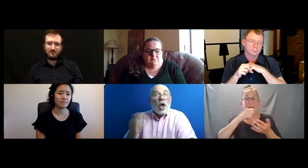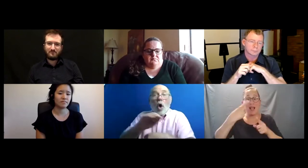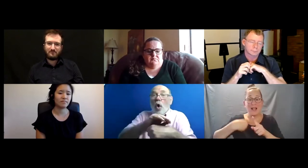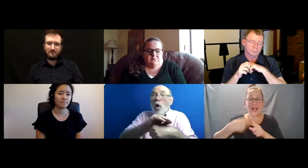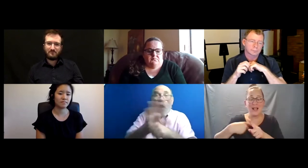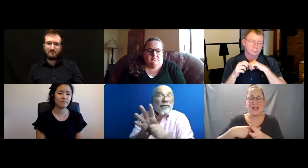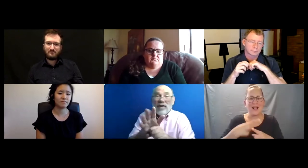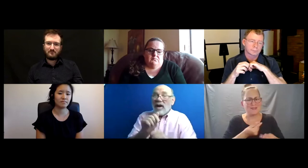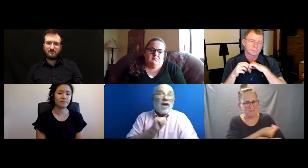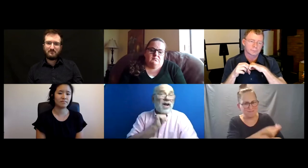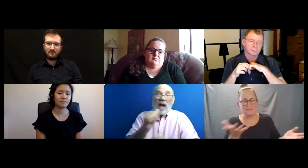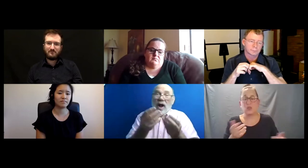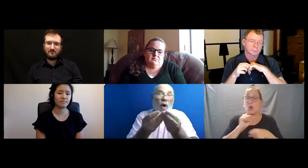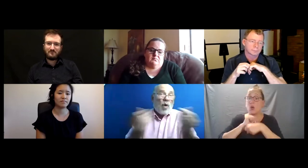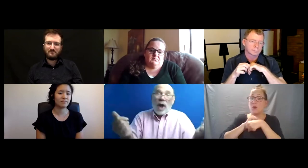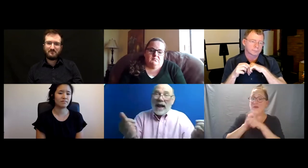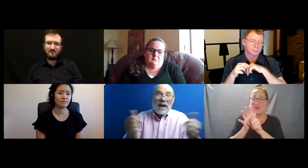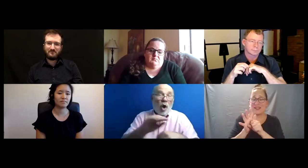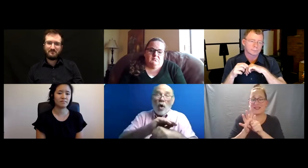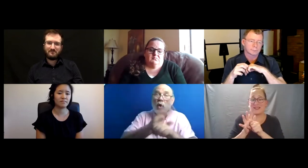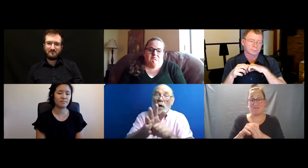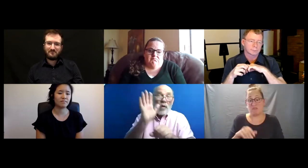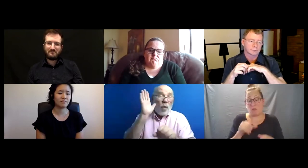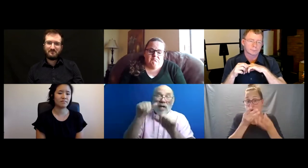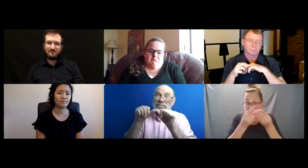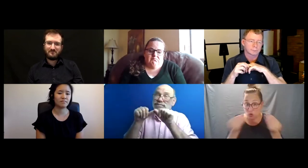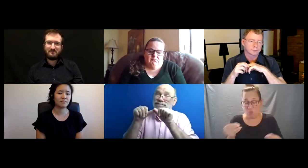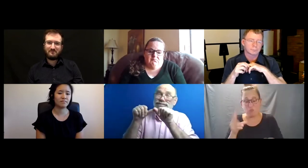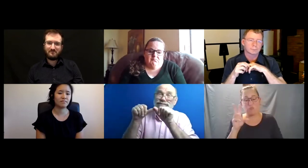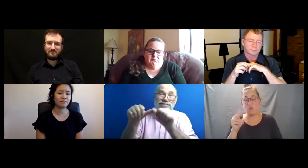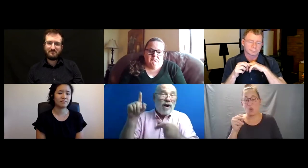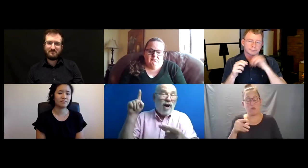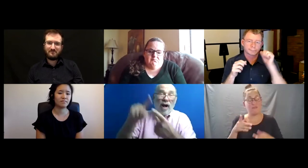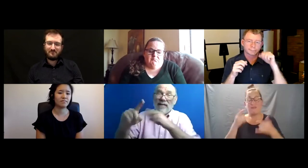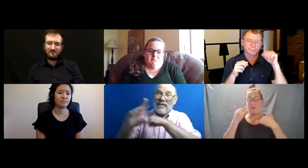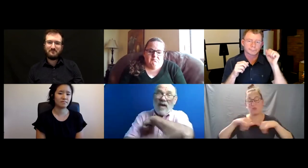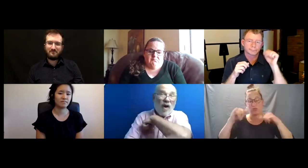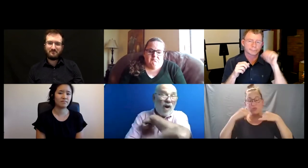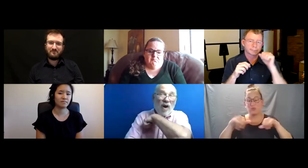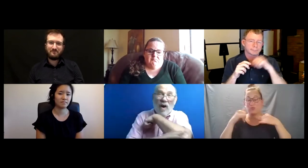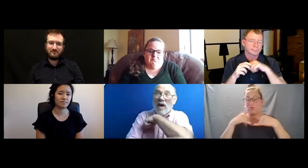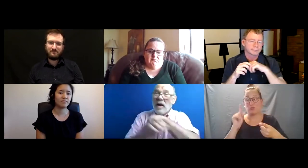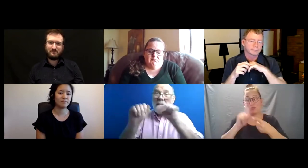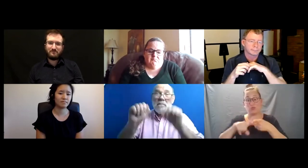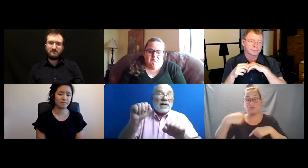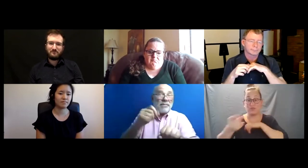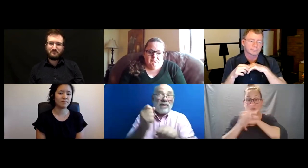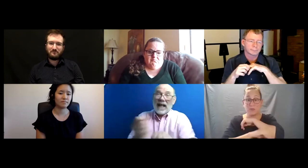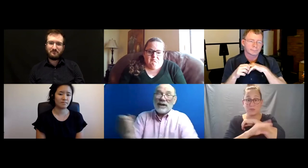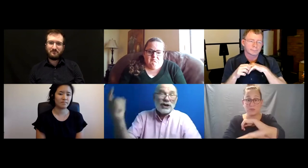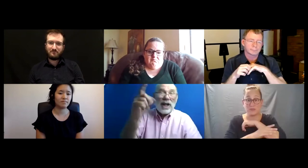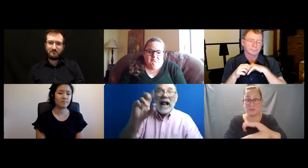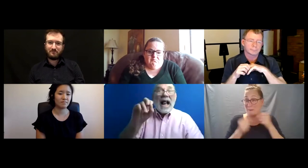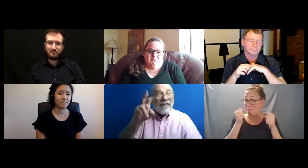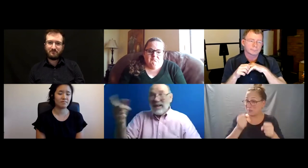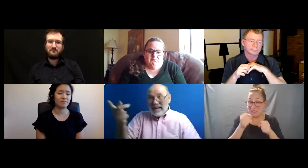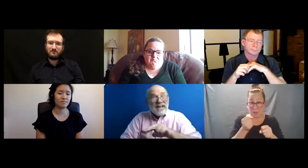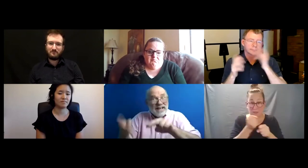purchase the technology and get a data plan. COVID is not going away. COVID will continue at least until the fall,